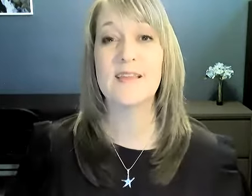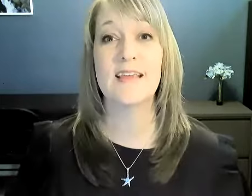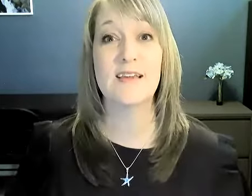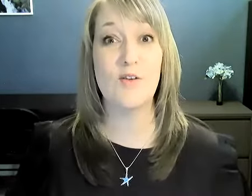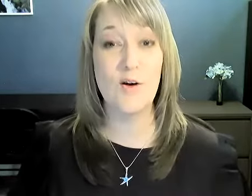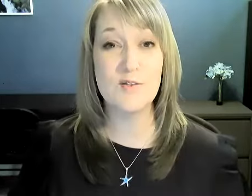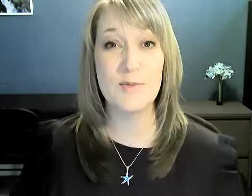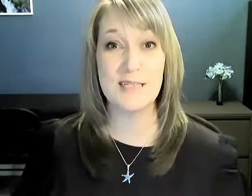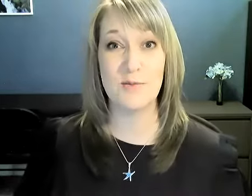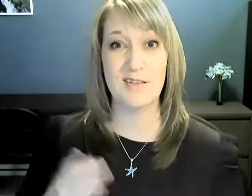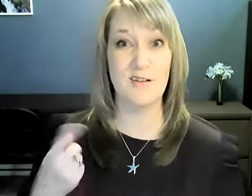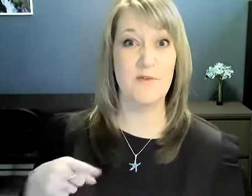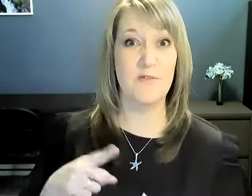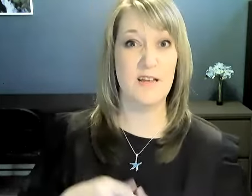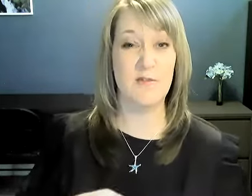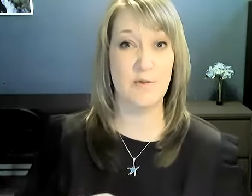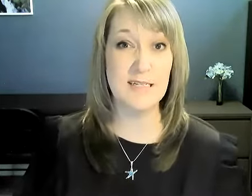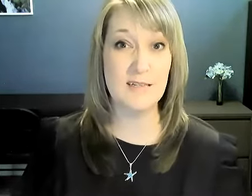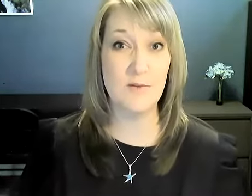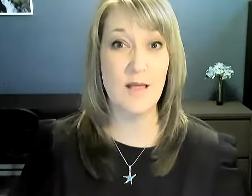It can also be signed with a little flick of the wrist if you like.